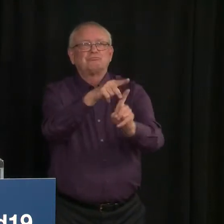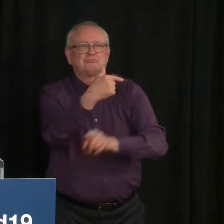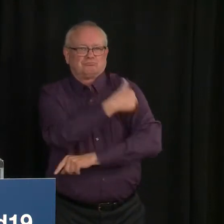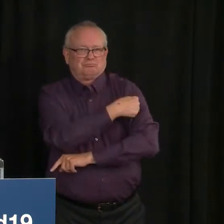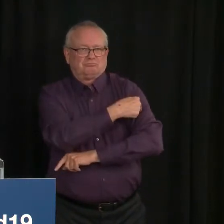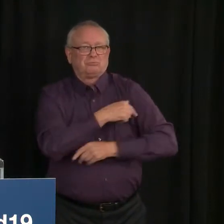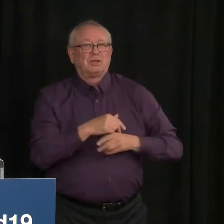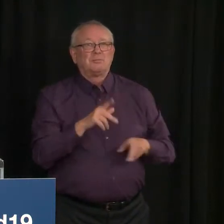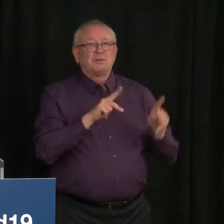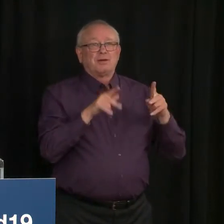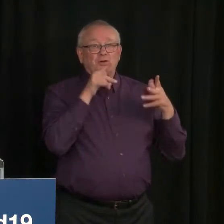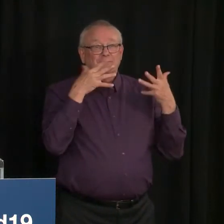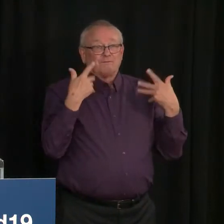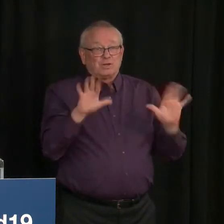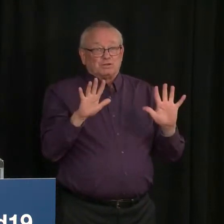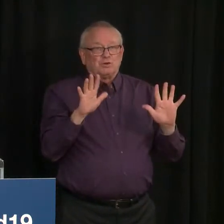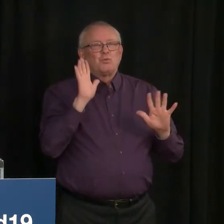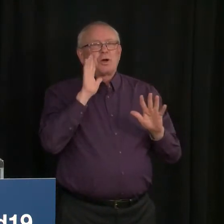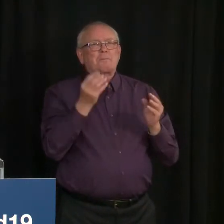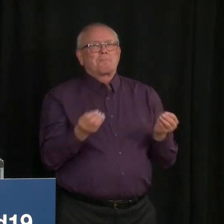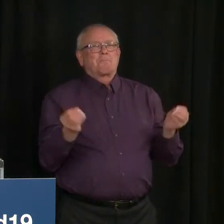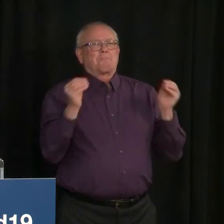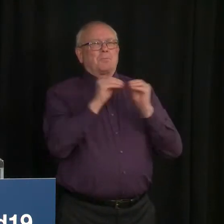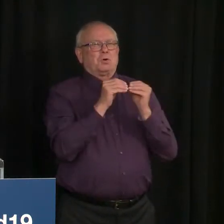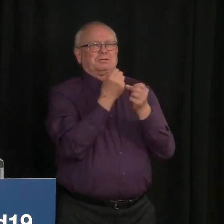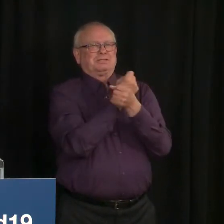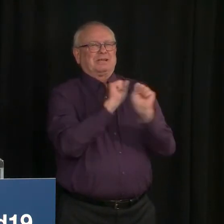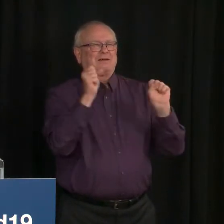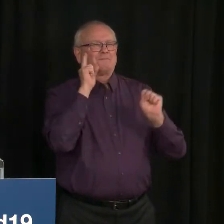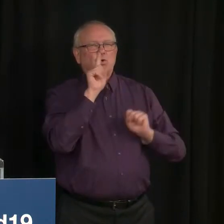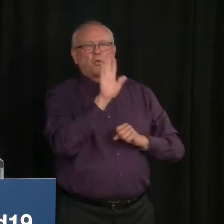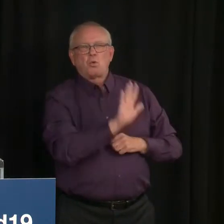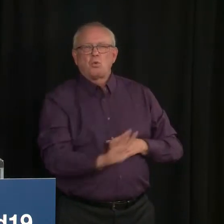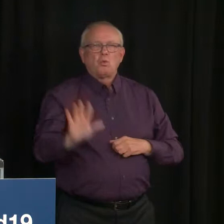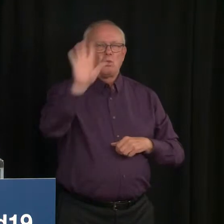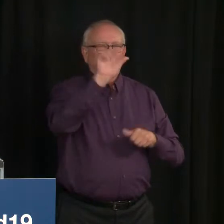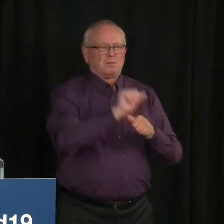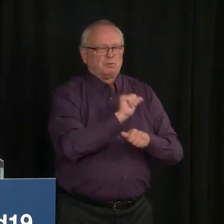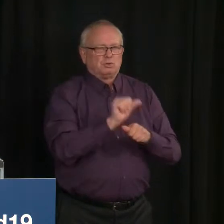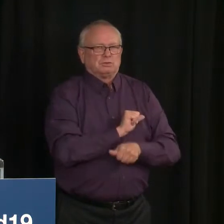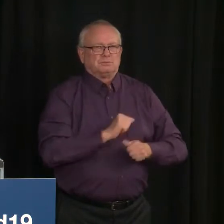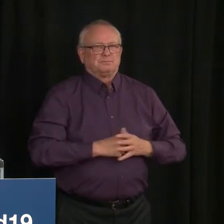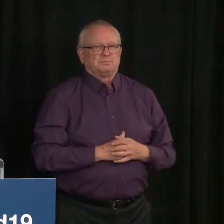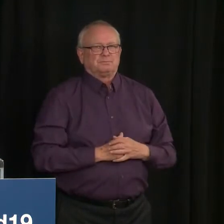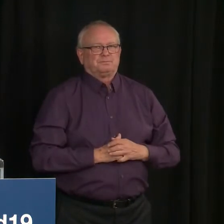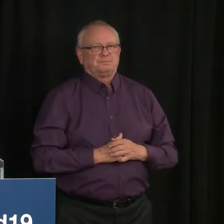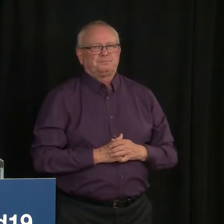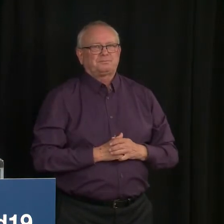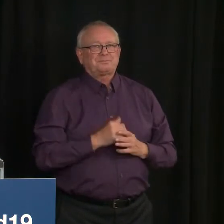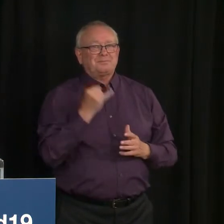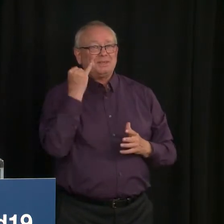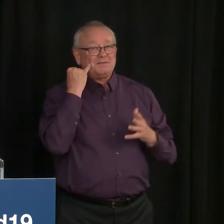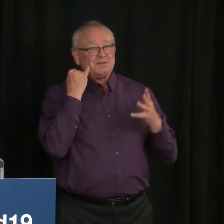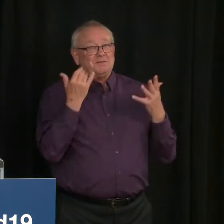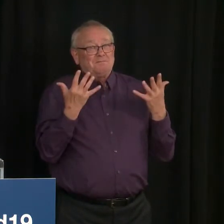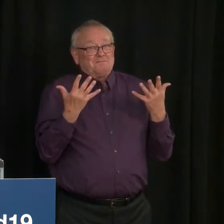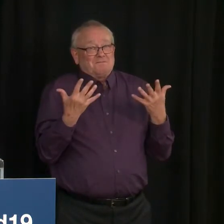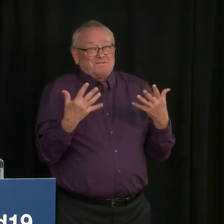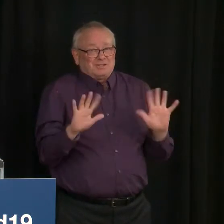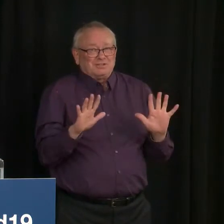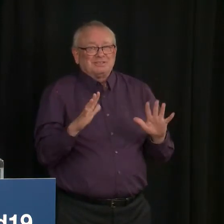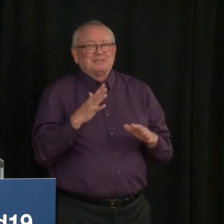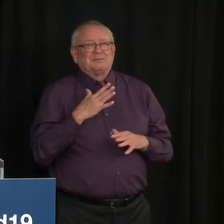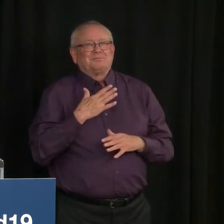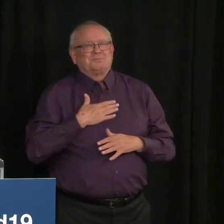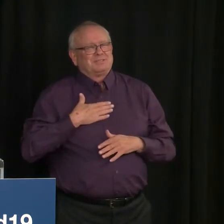we all need to keep limiting the risk of transmission, even when vaccinated and even when doing things that are allowed.